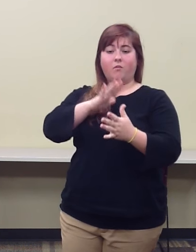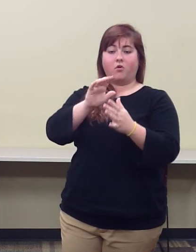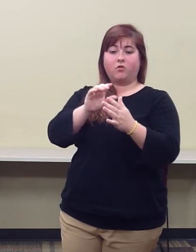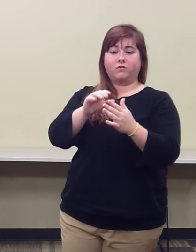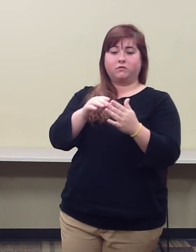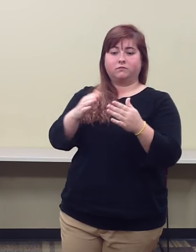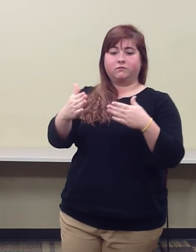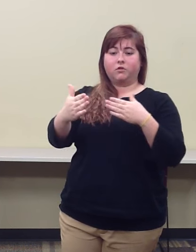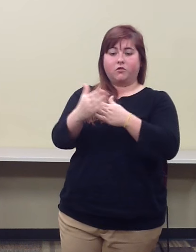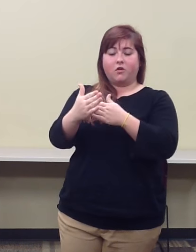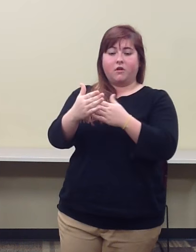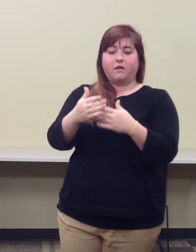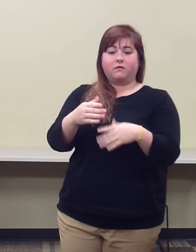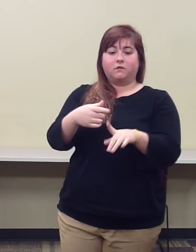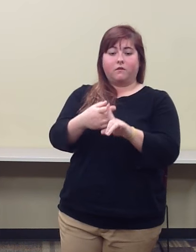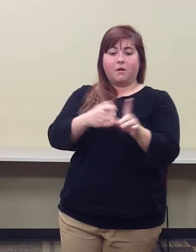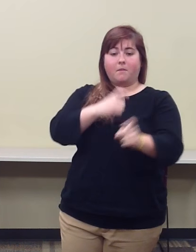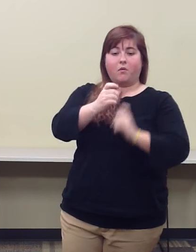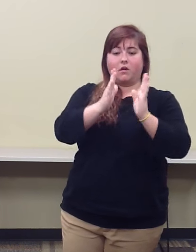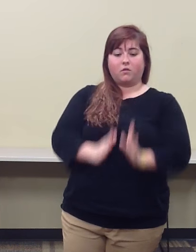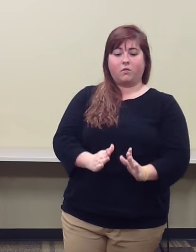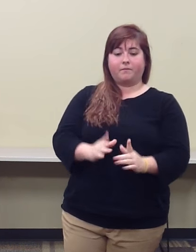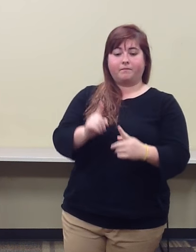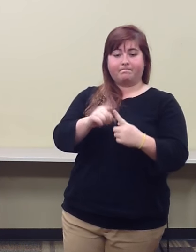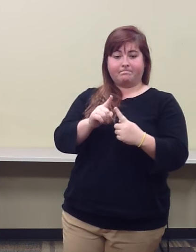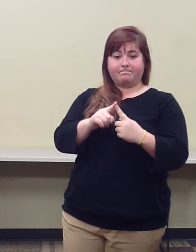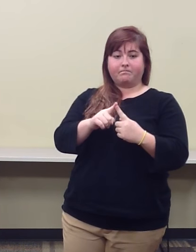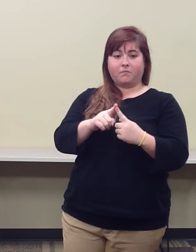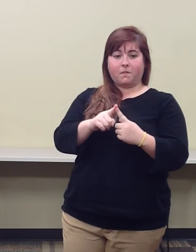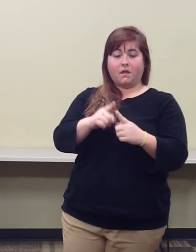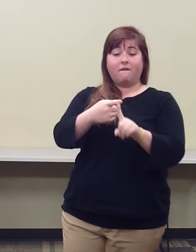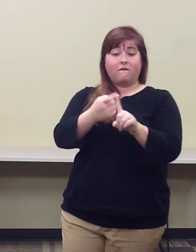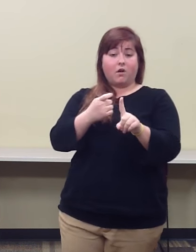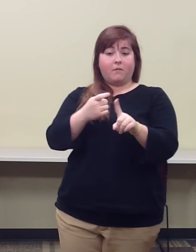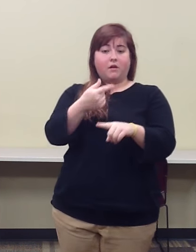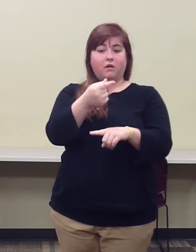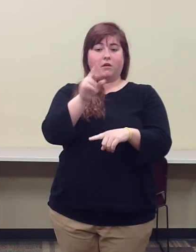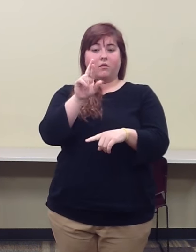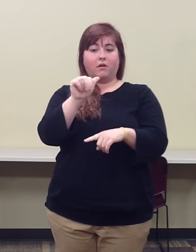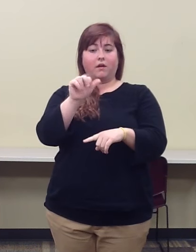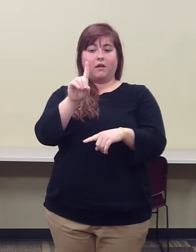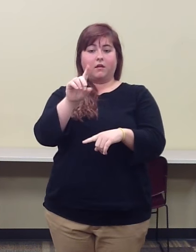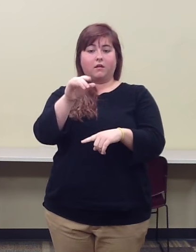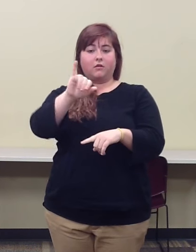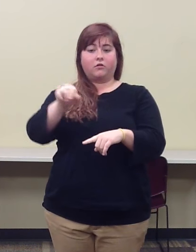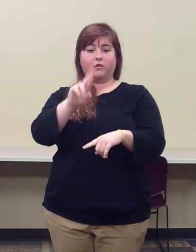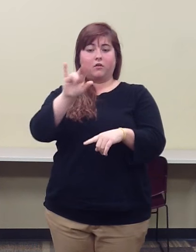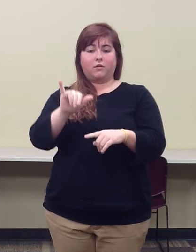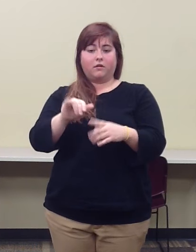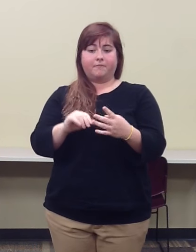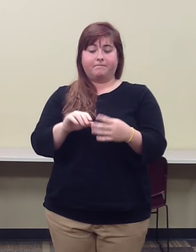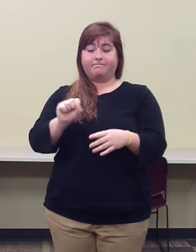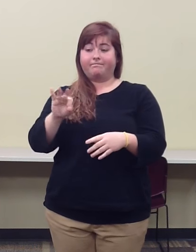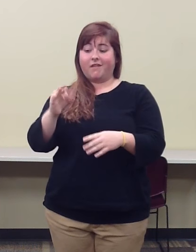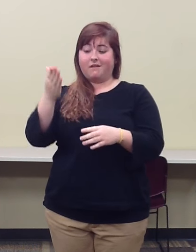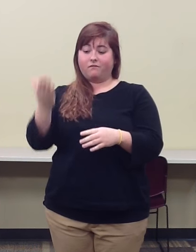handed down from the grand jury. At the time the defendant, if he pleads guilty to the offense, a trial date is